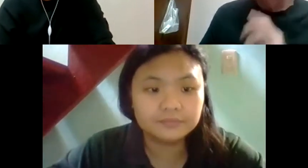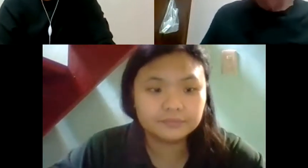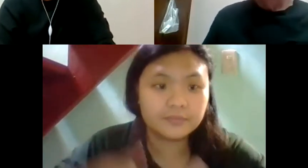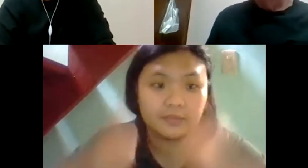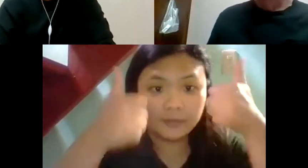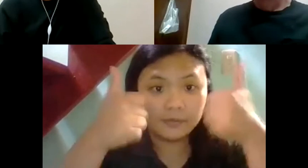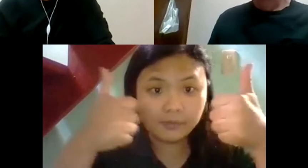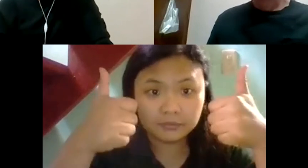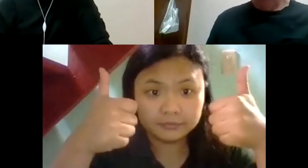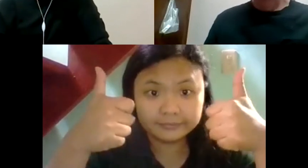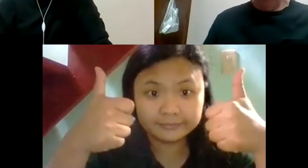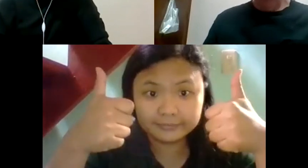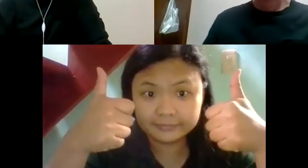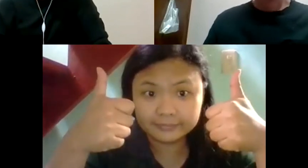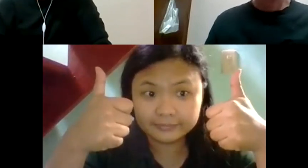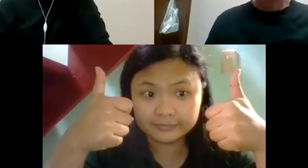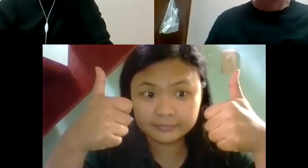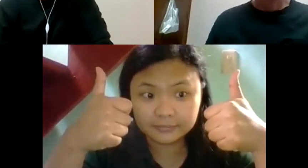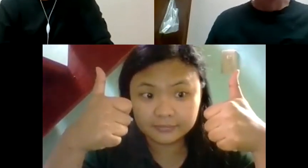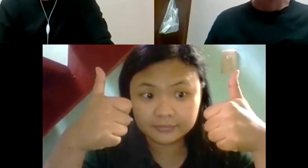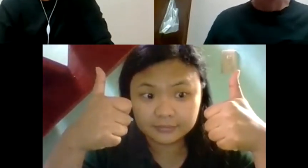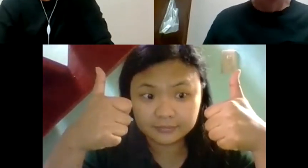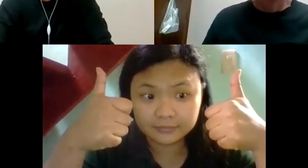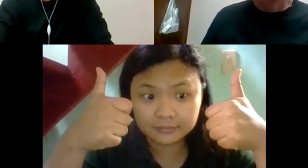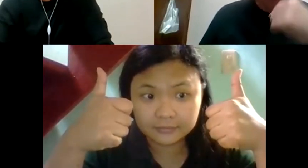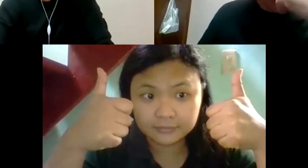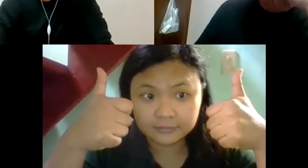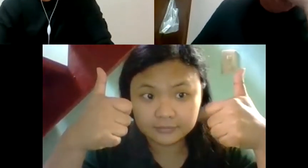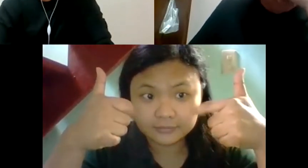All right. So we're good. We're all good.